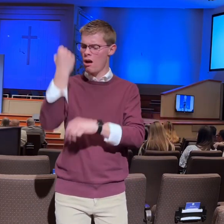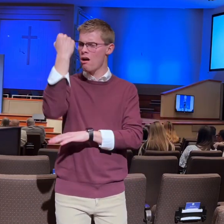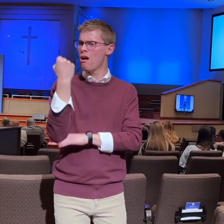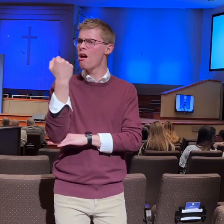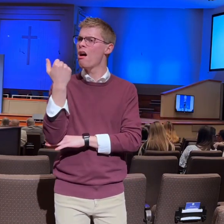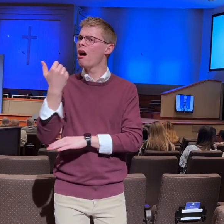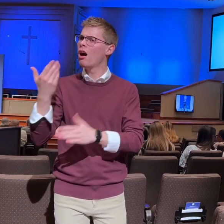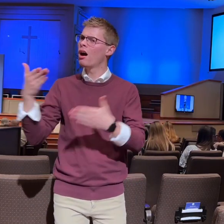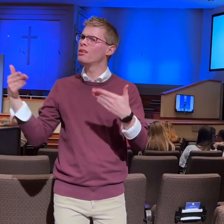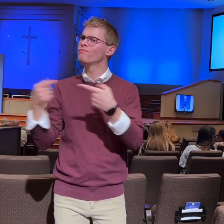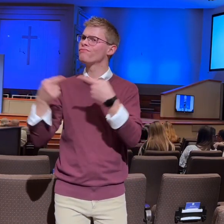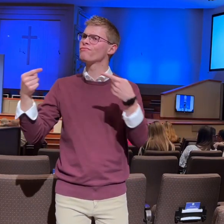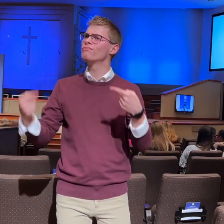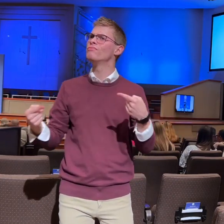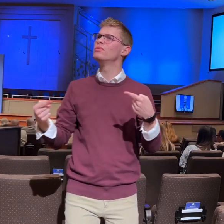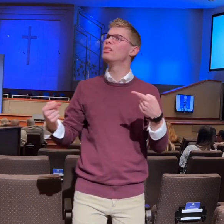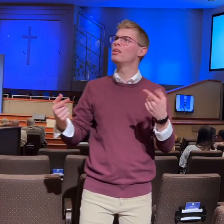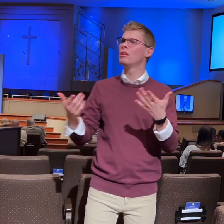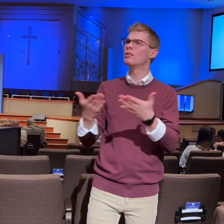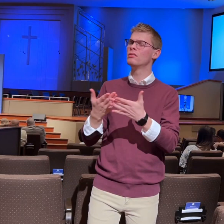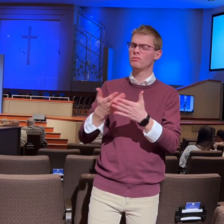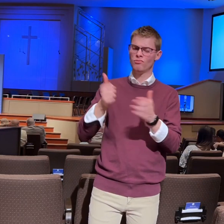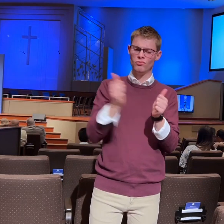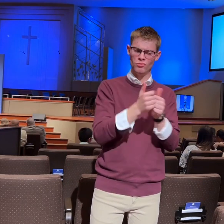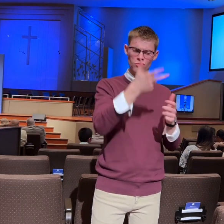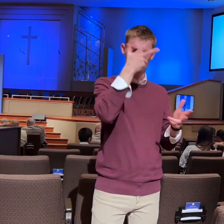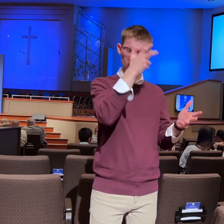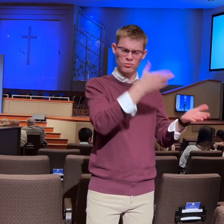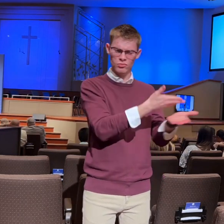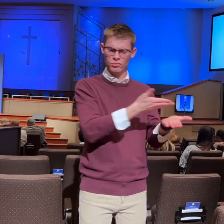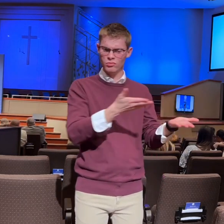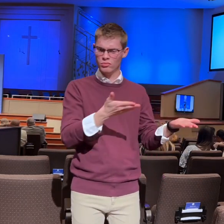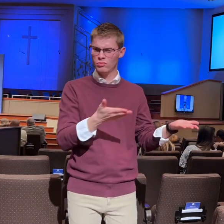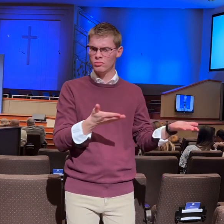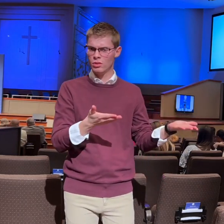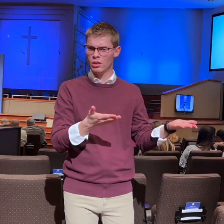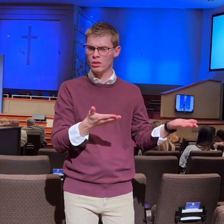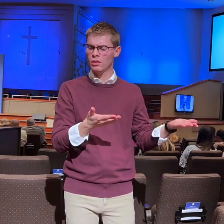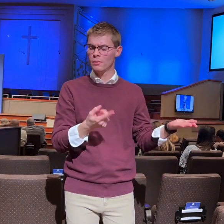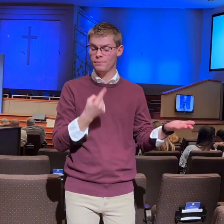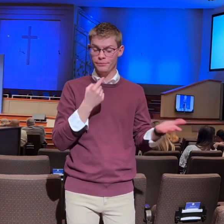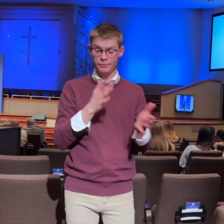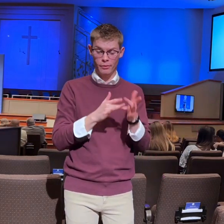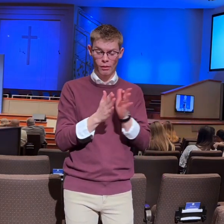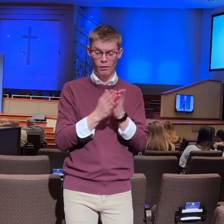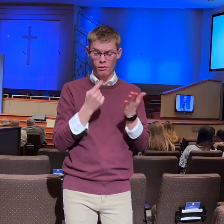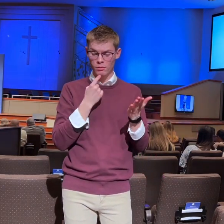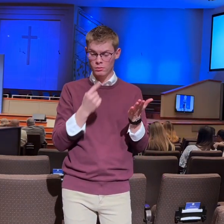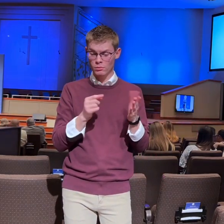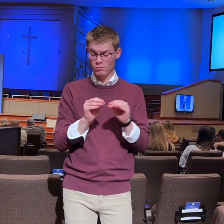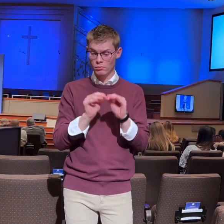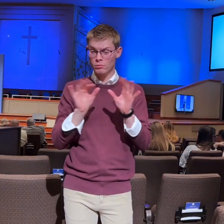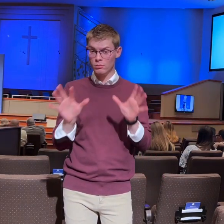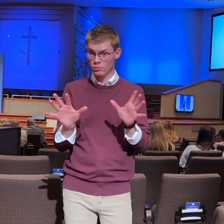The description of apostasy is pretty clear that some will depart from the faith.